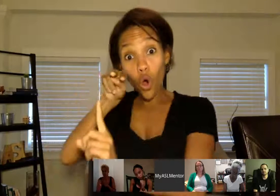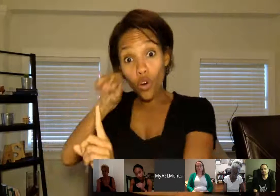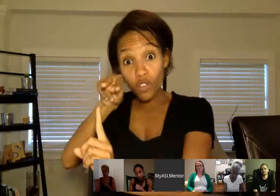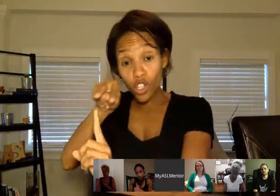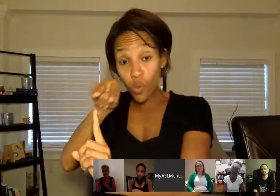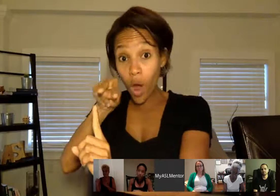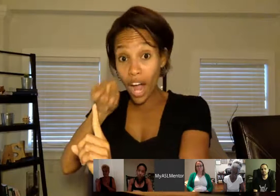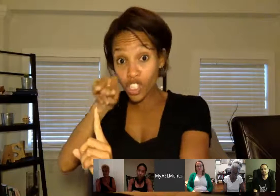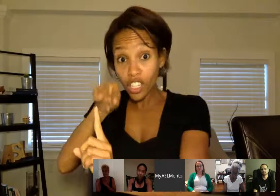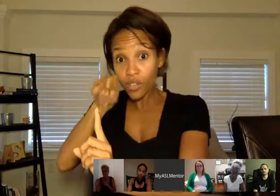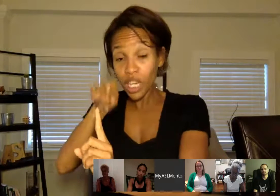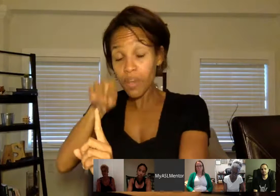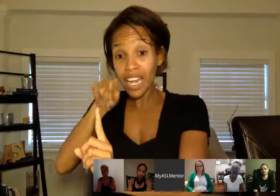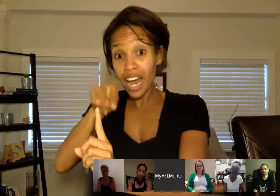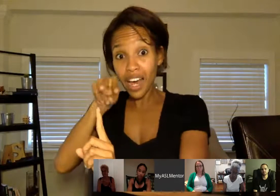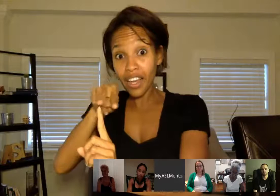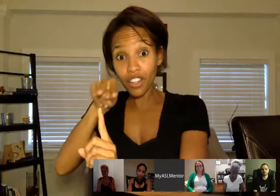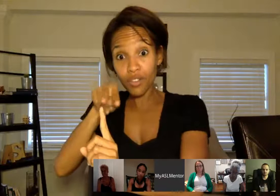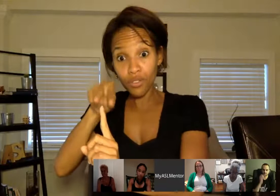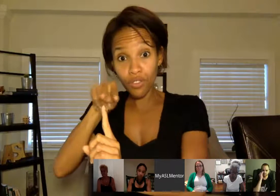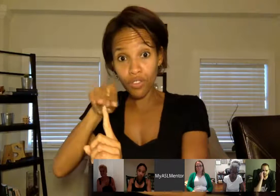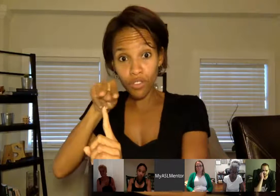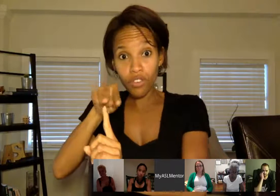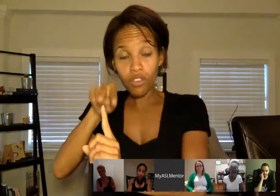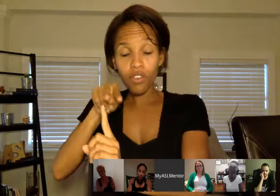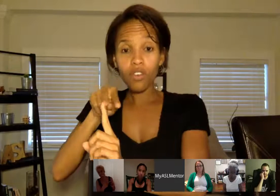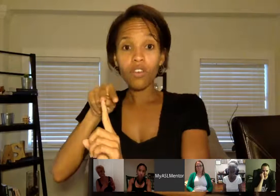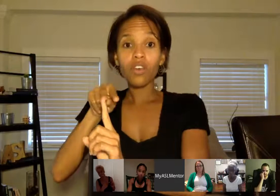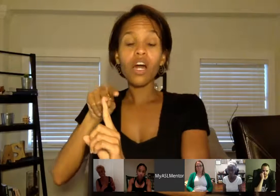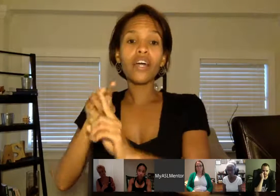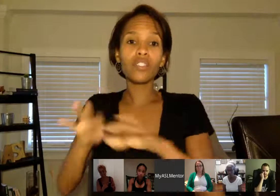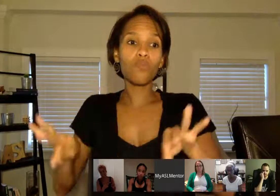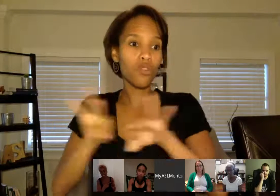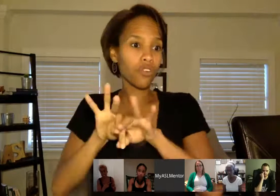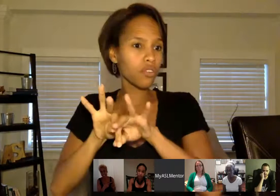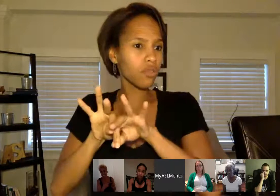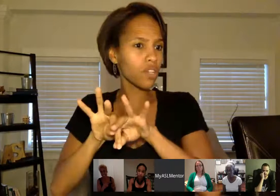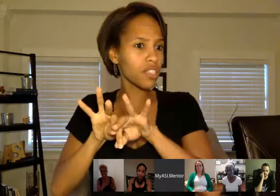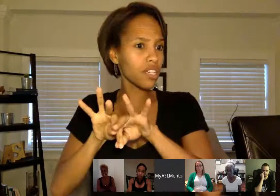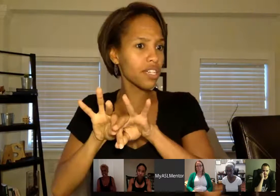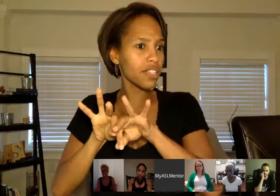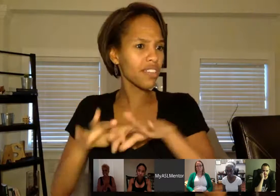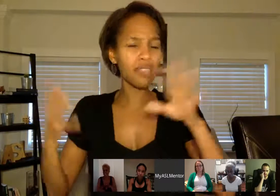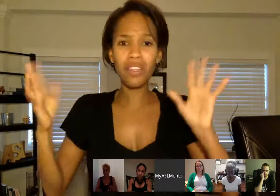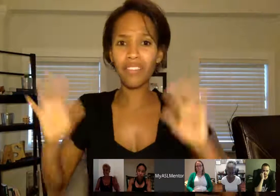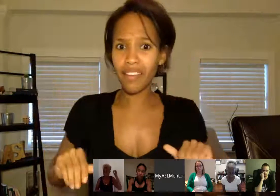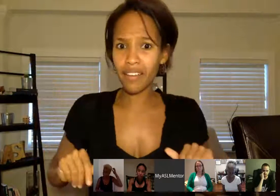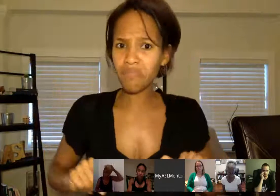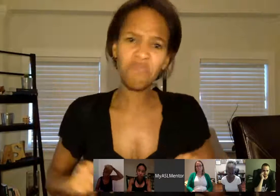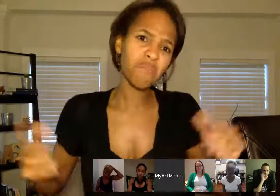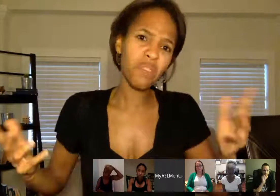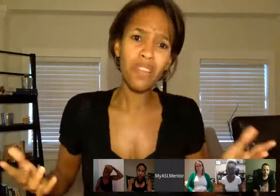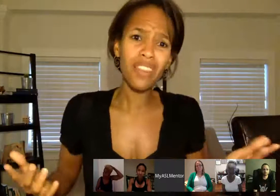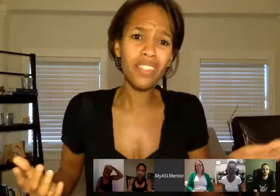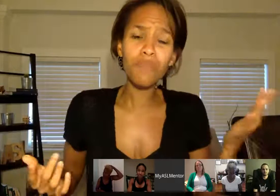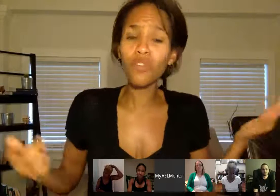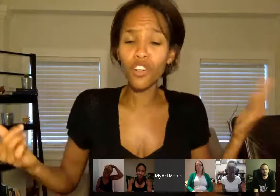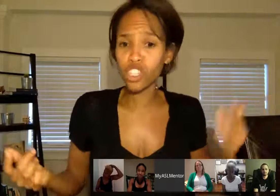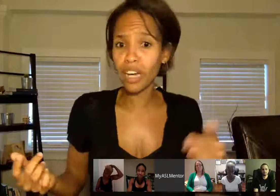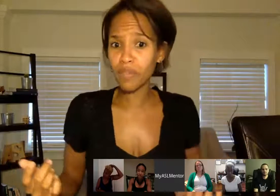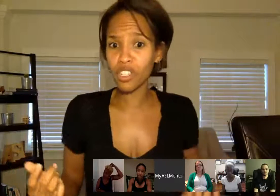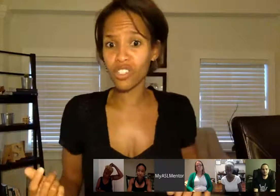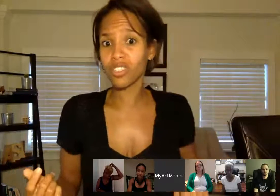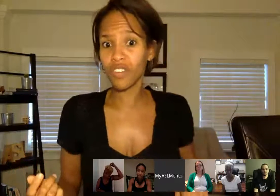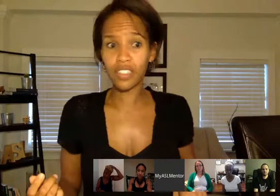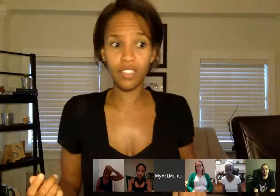So watching you, keeping an eye on you is important. What else did I say? Something like that. But the simple